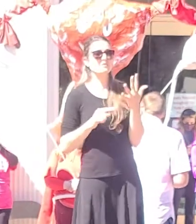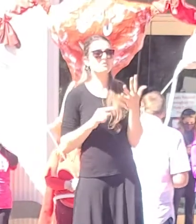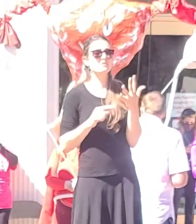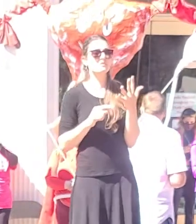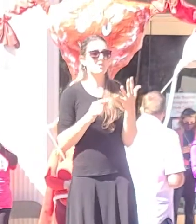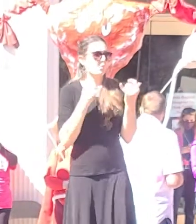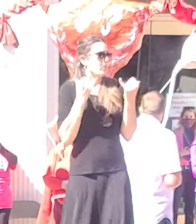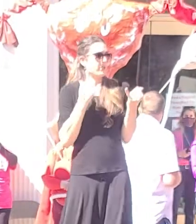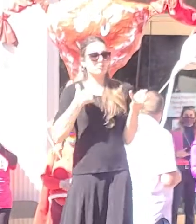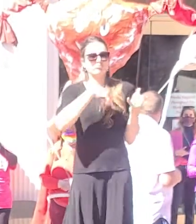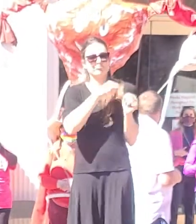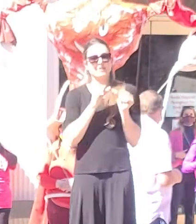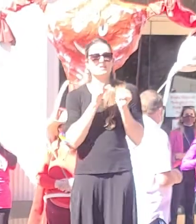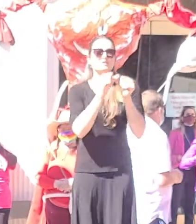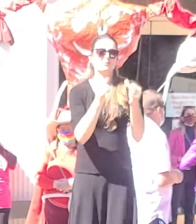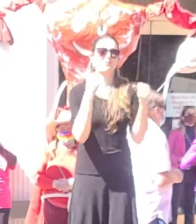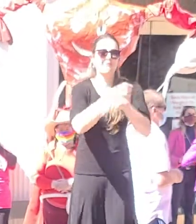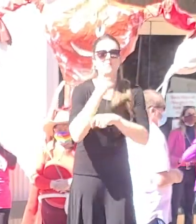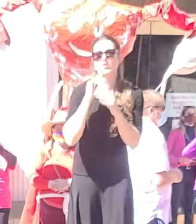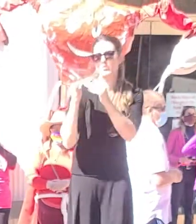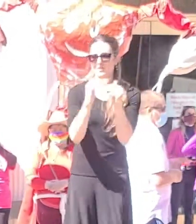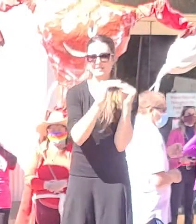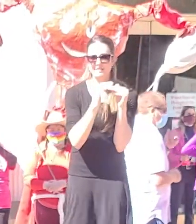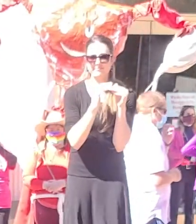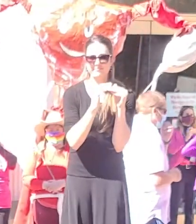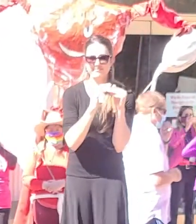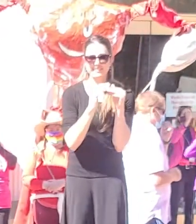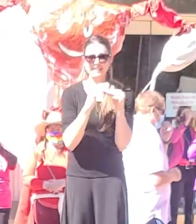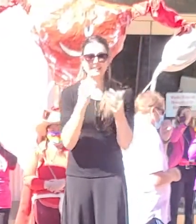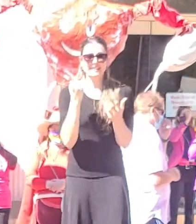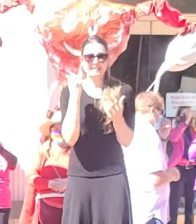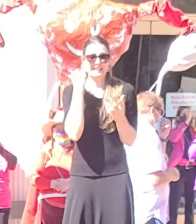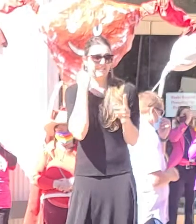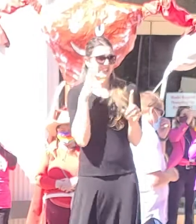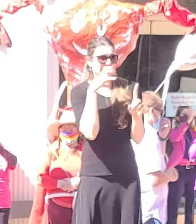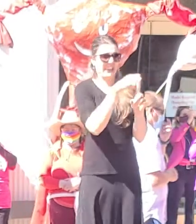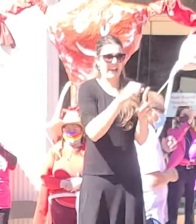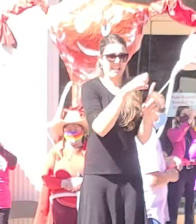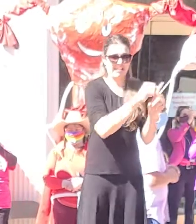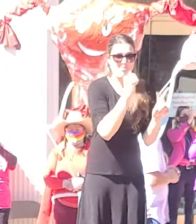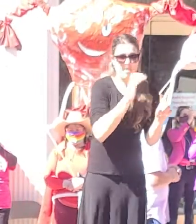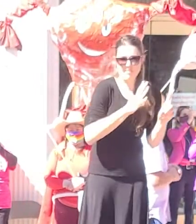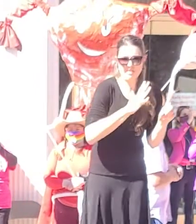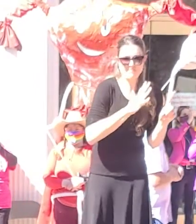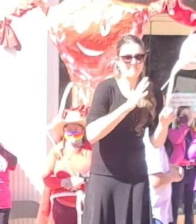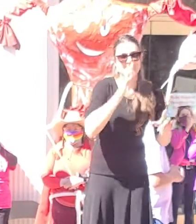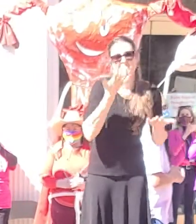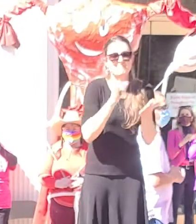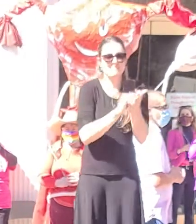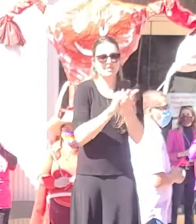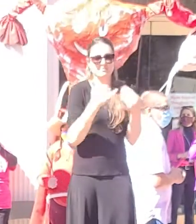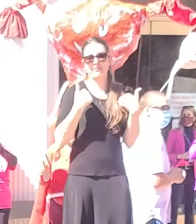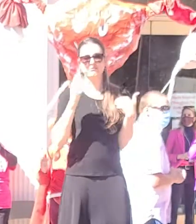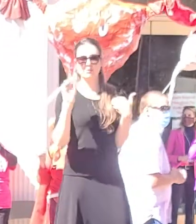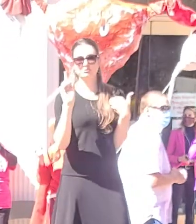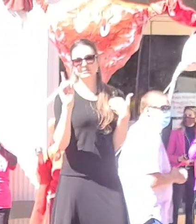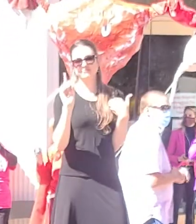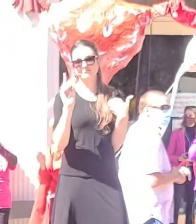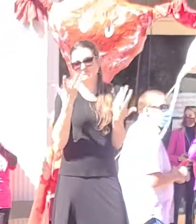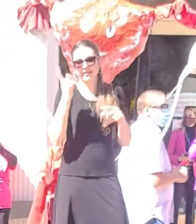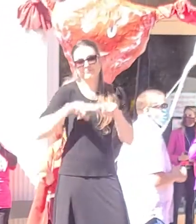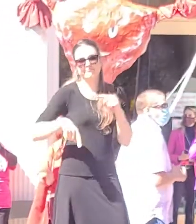for equality. There is no democracy when we are attacking and minimizing women. It doesn't exist.